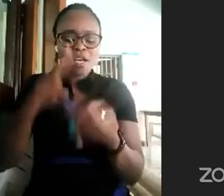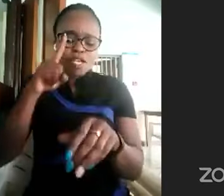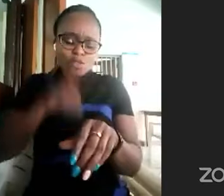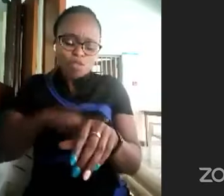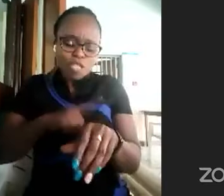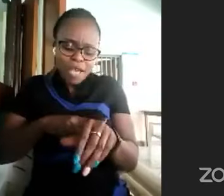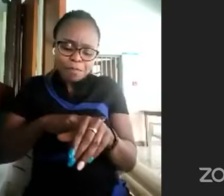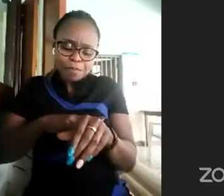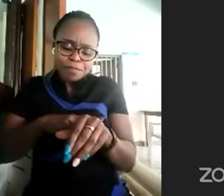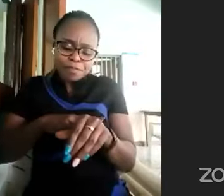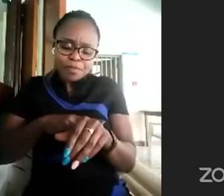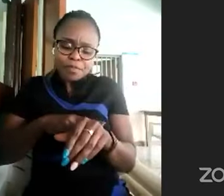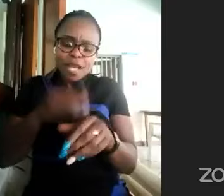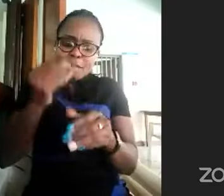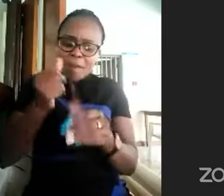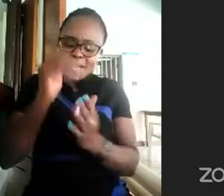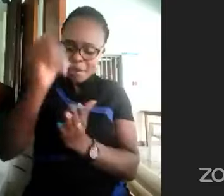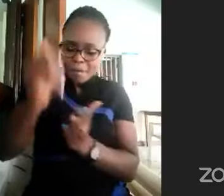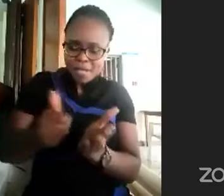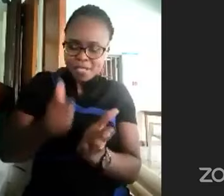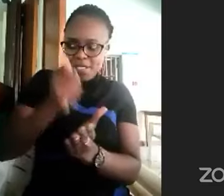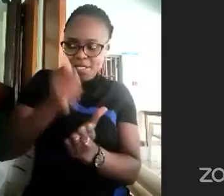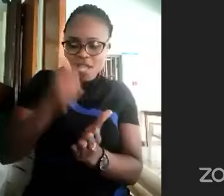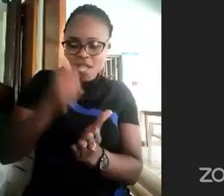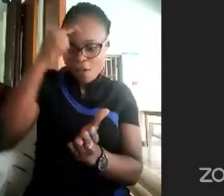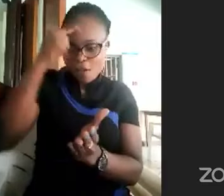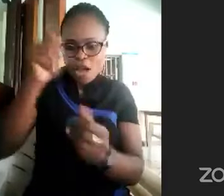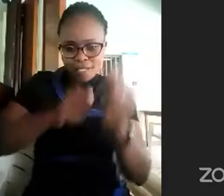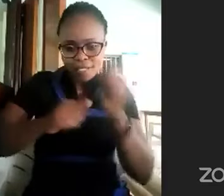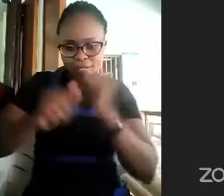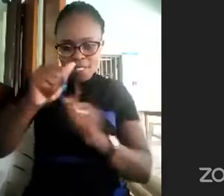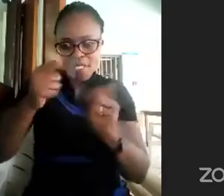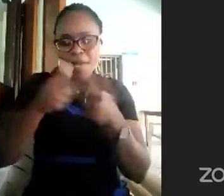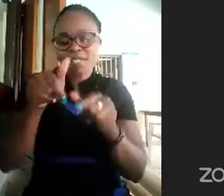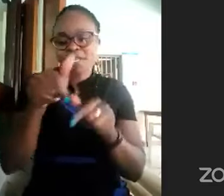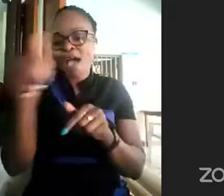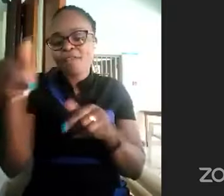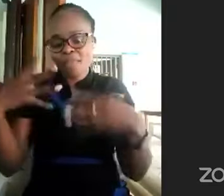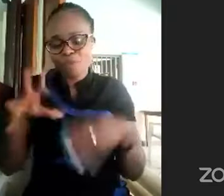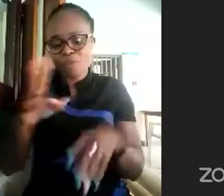by other people, then these women are not able to get the services that they require.